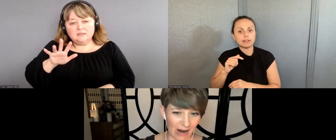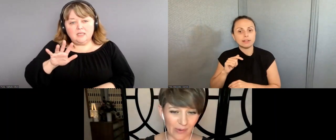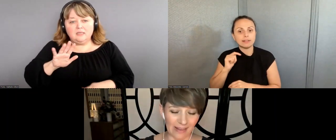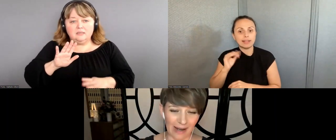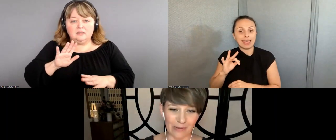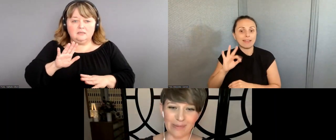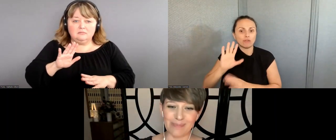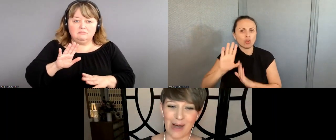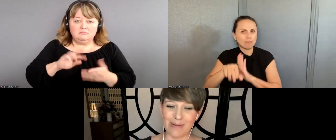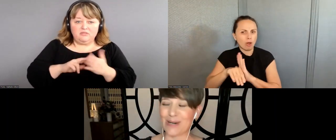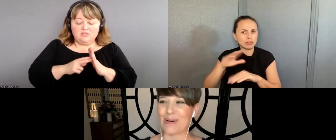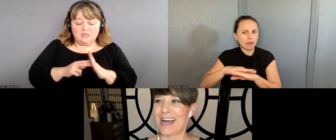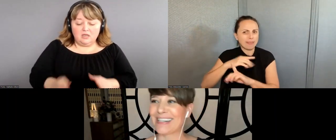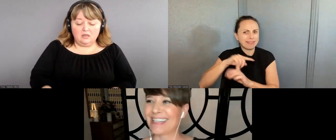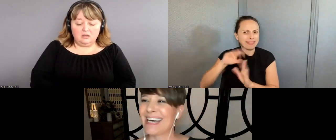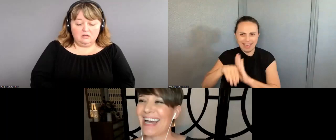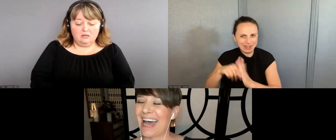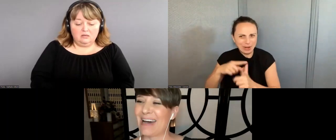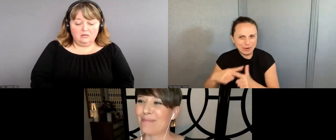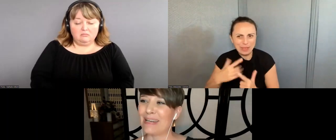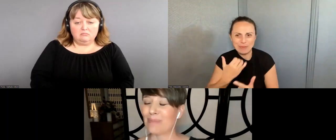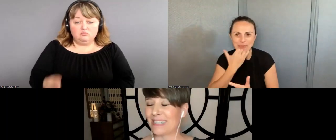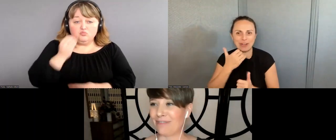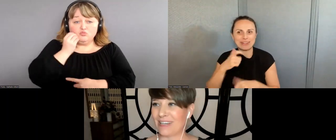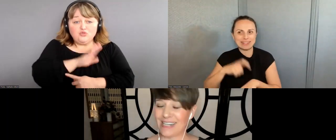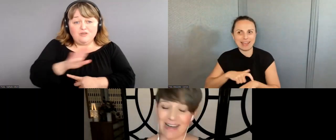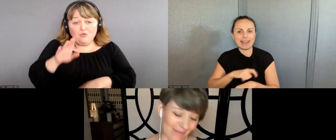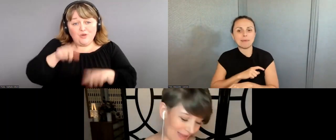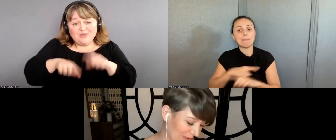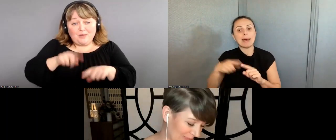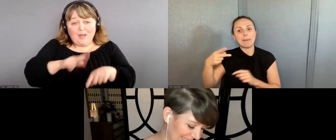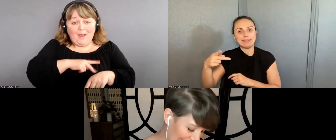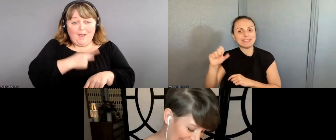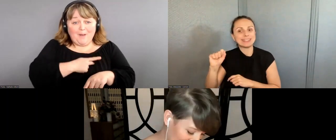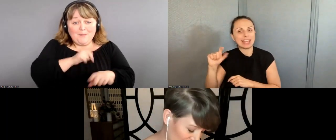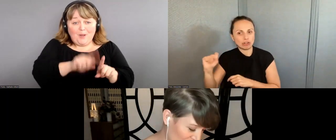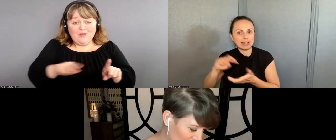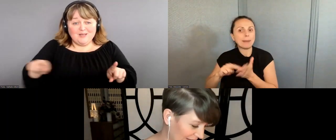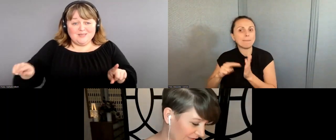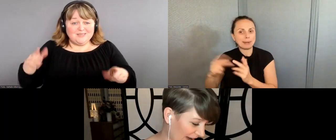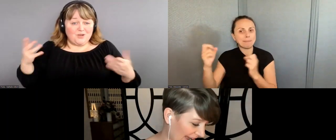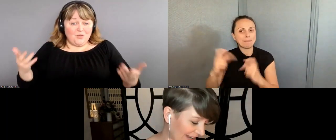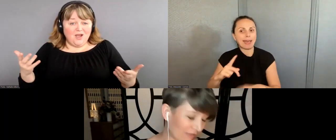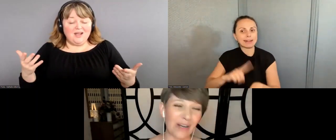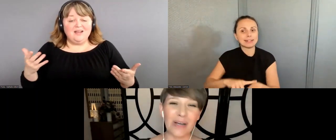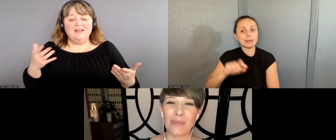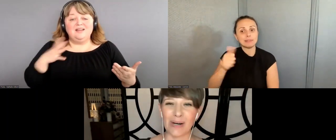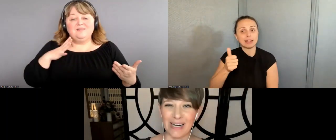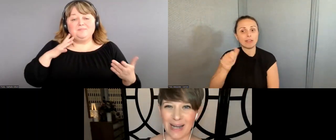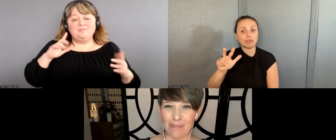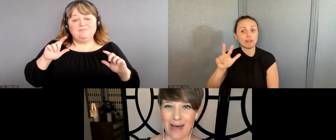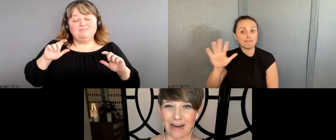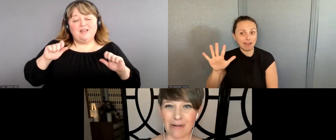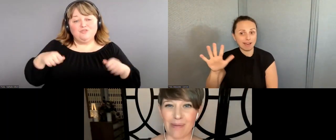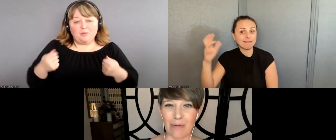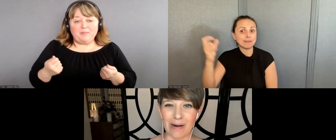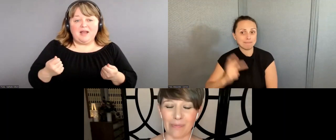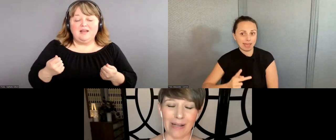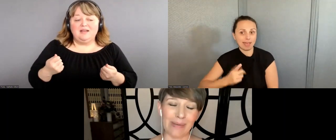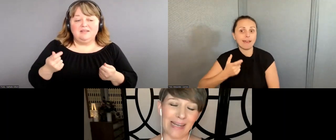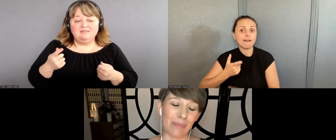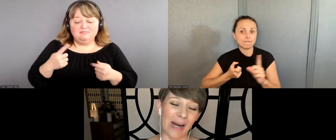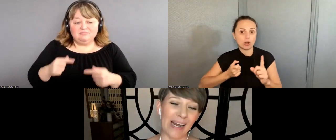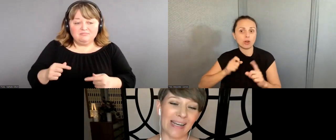half hour, that will not be correct. In Pacific time, that would be 10:35. We're going to come back from